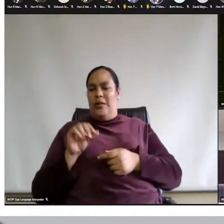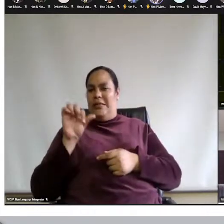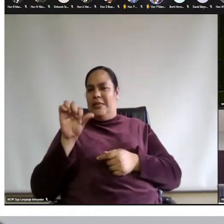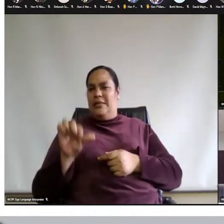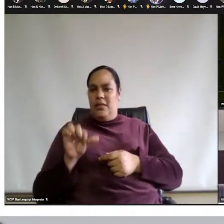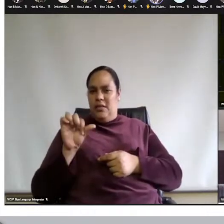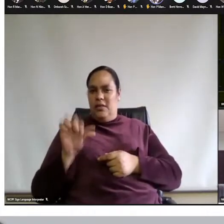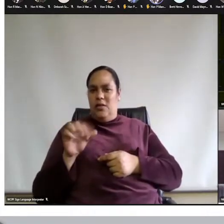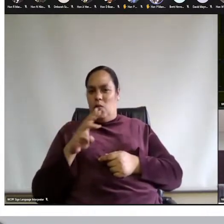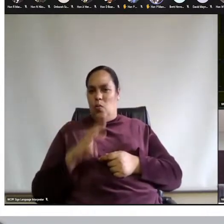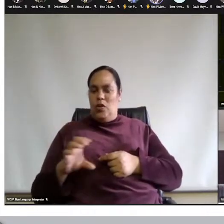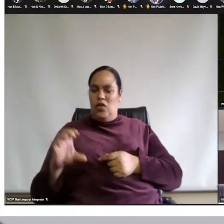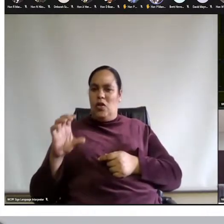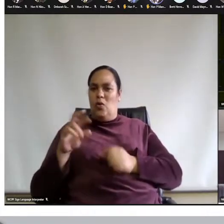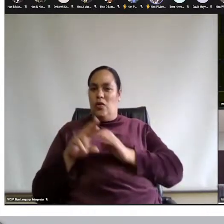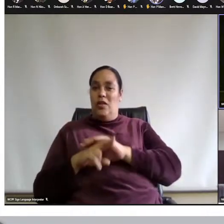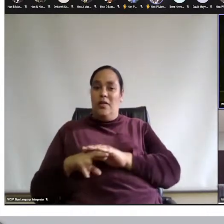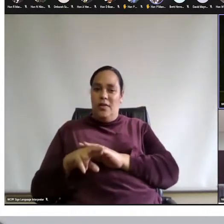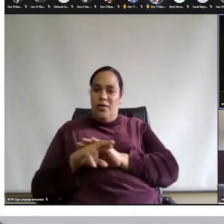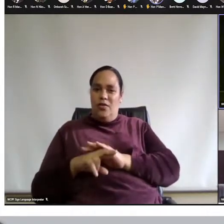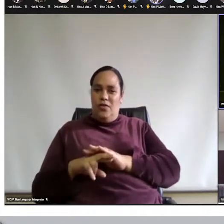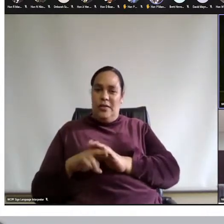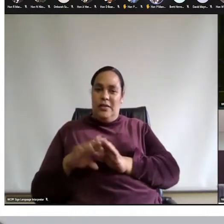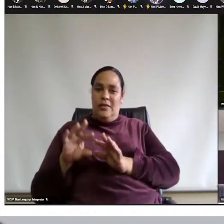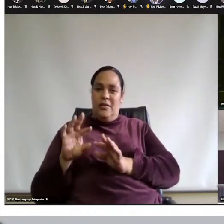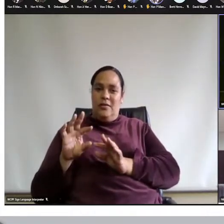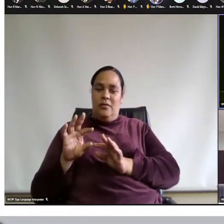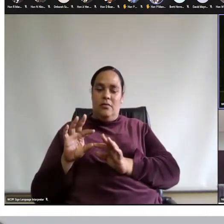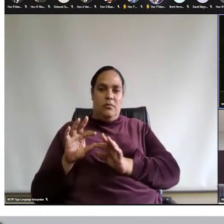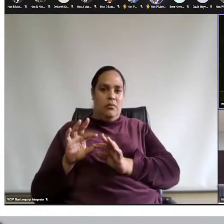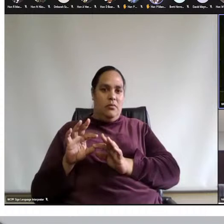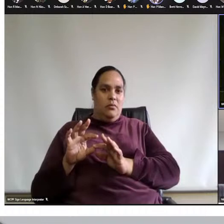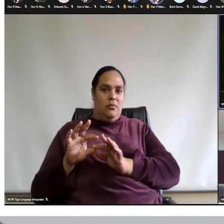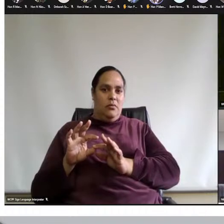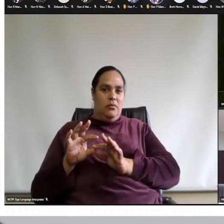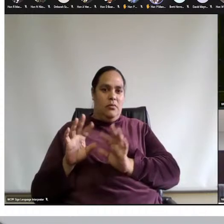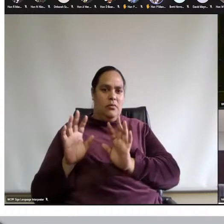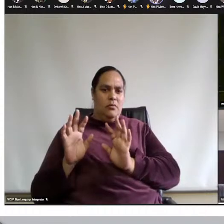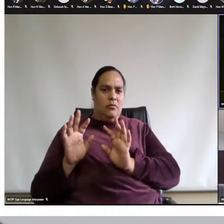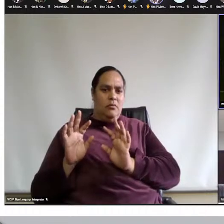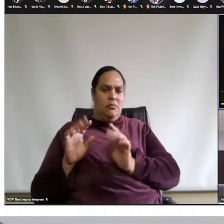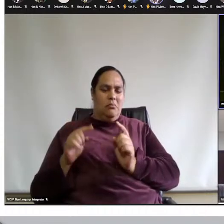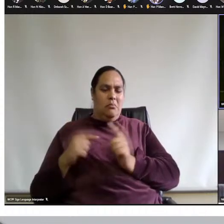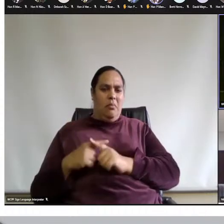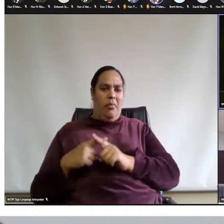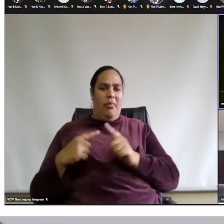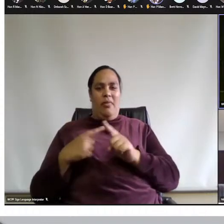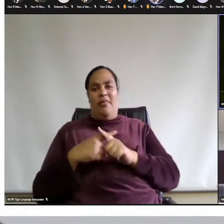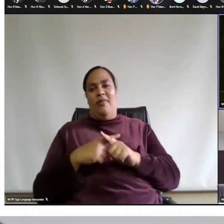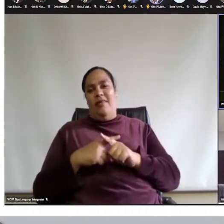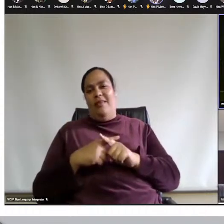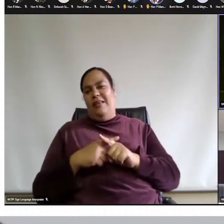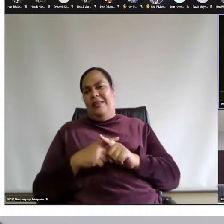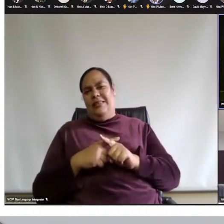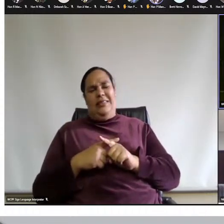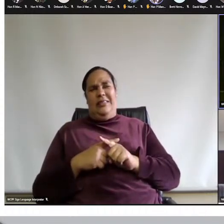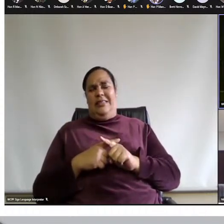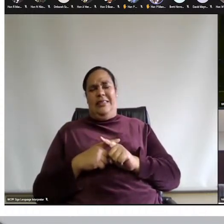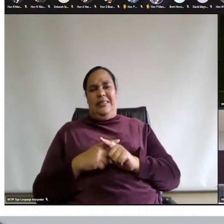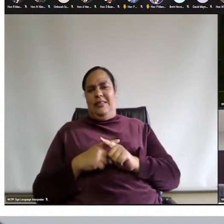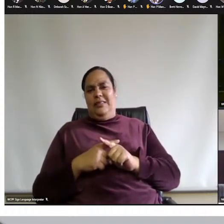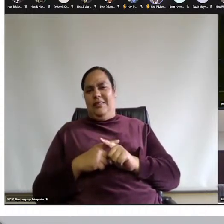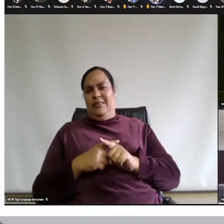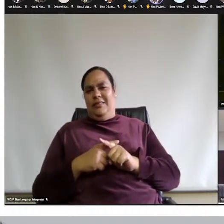the West Coast region, and specifically is winning municipalities. What is Speaker, your question, Mara?